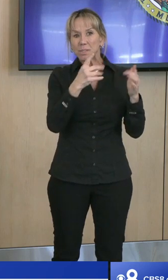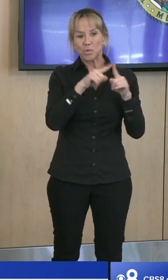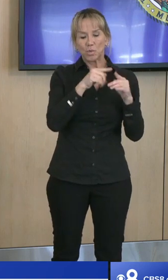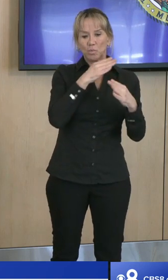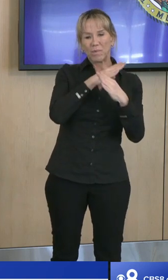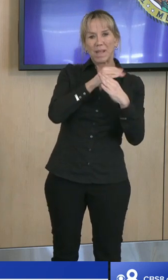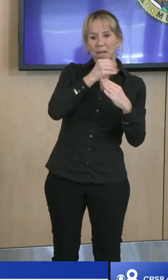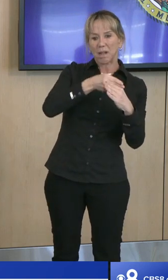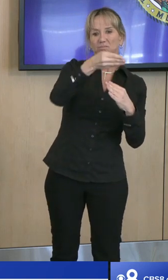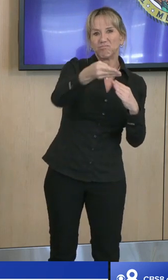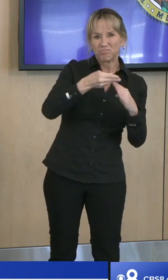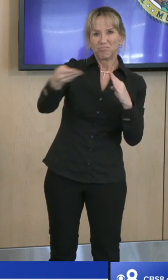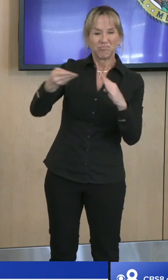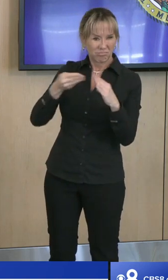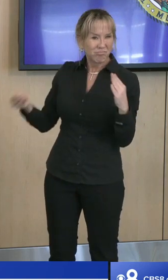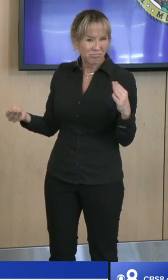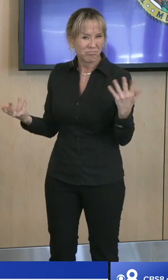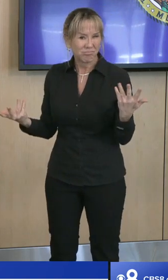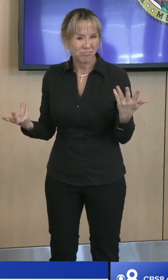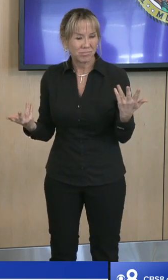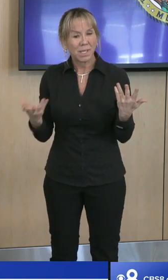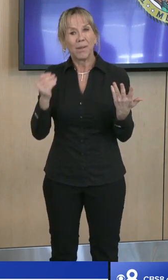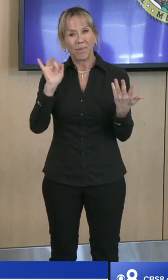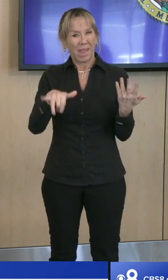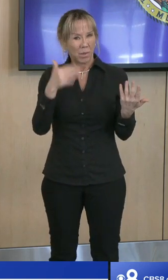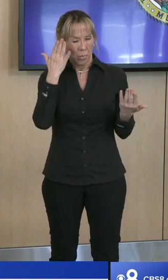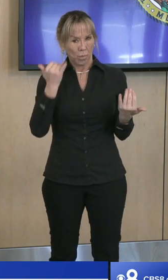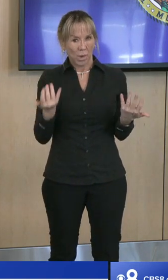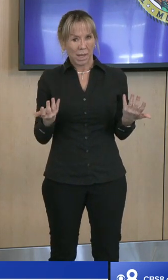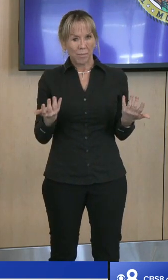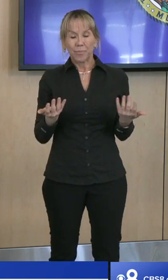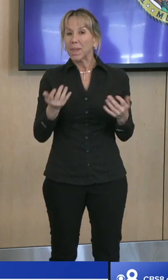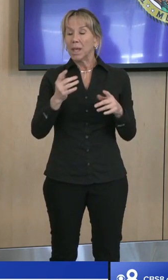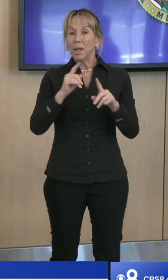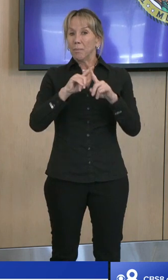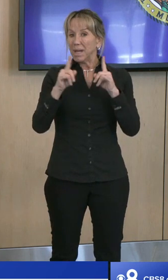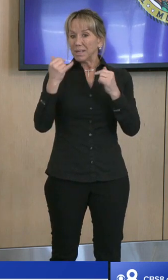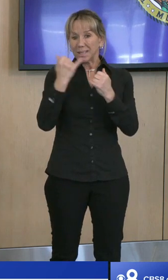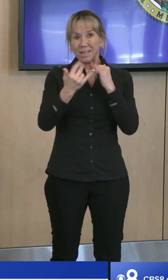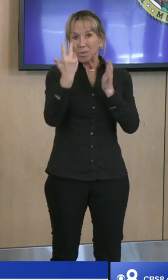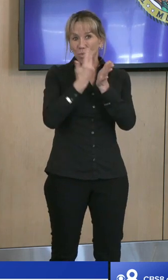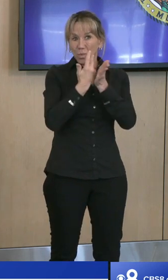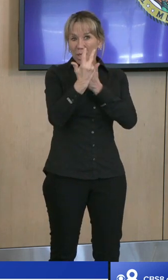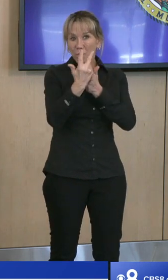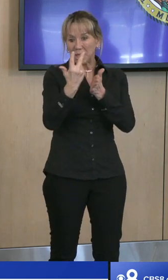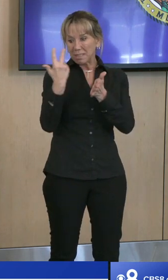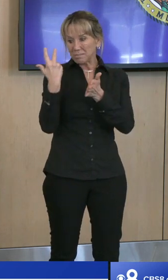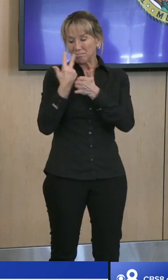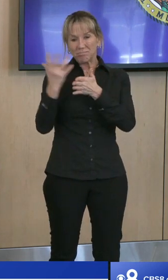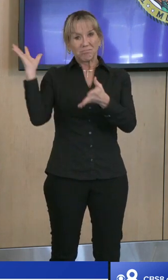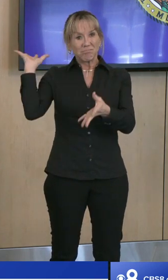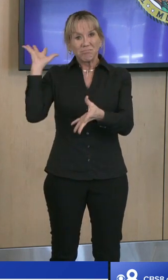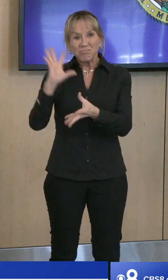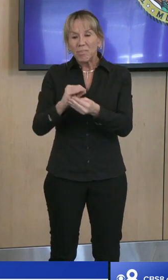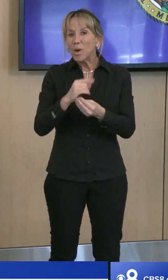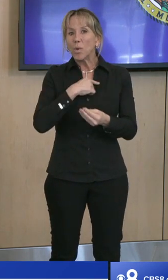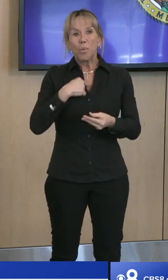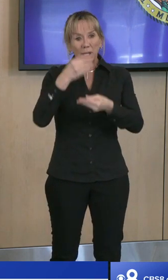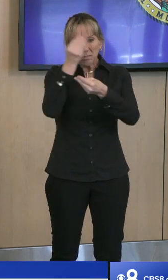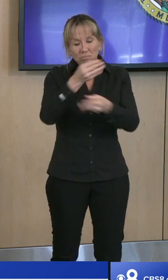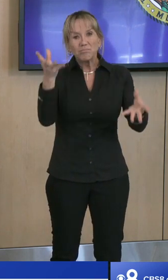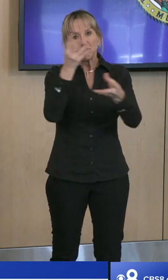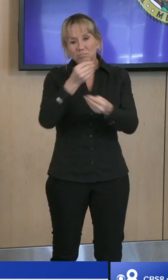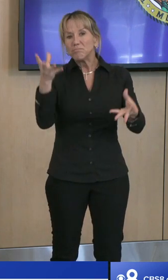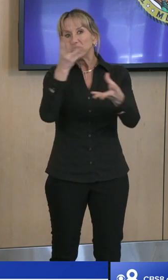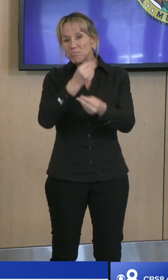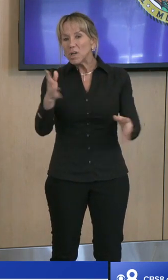others. So that's the reason. And we have, throughout the last 3 weeks, given health